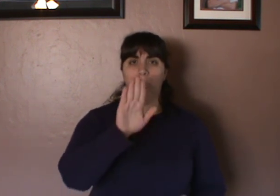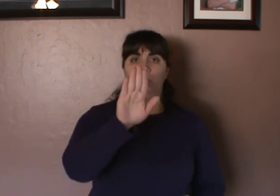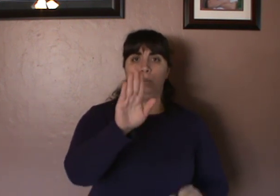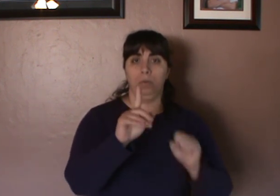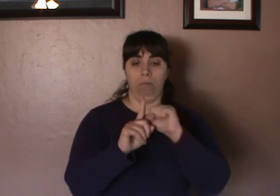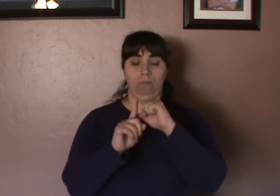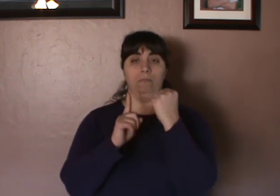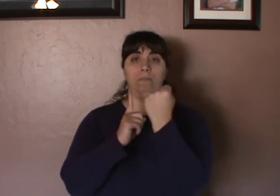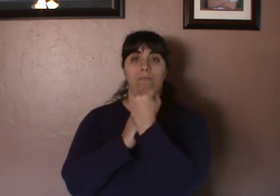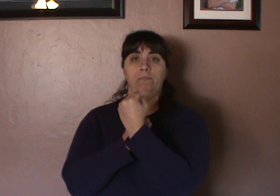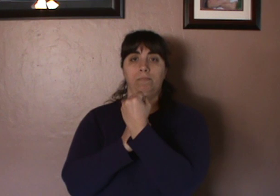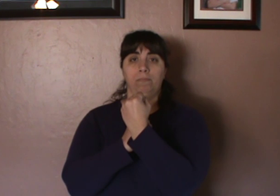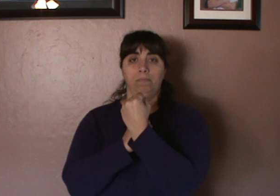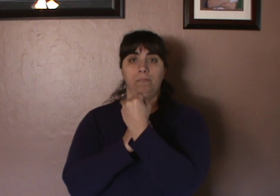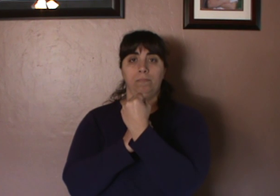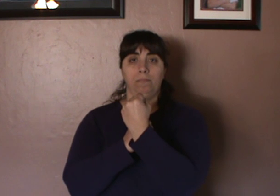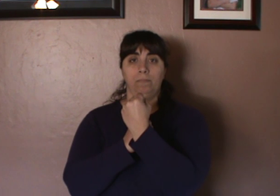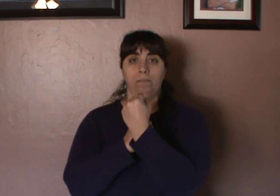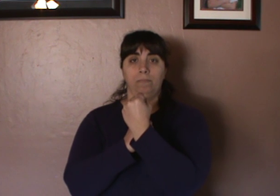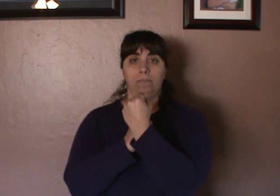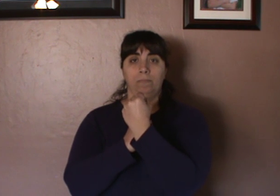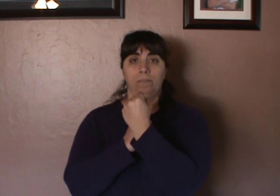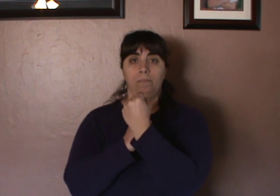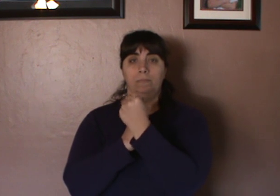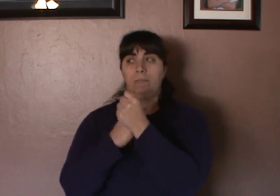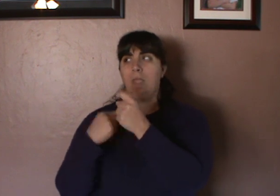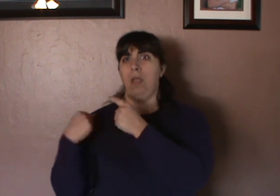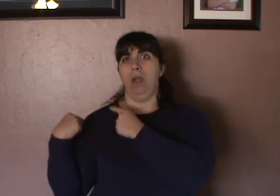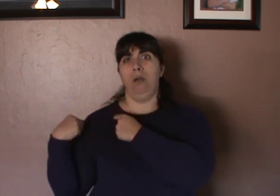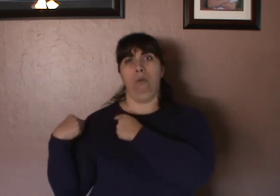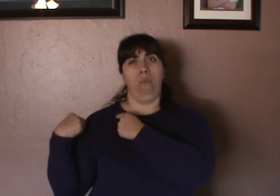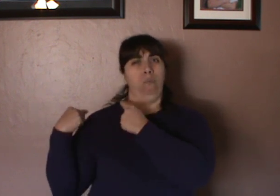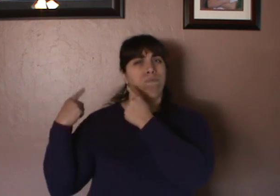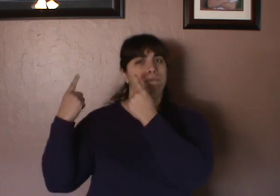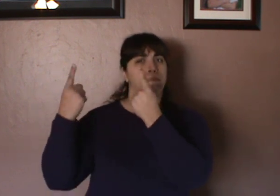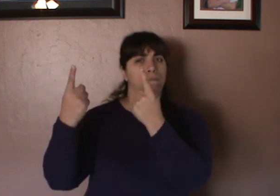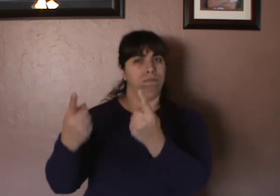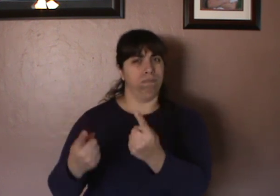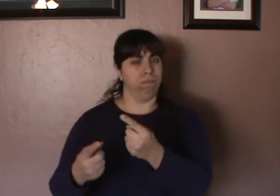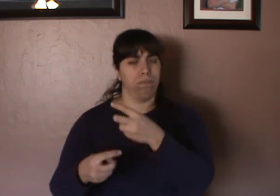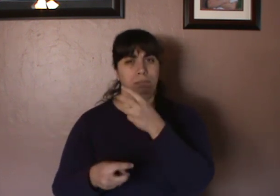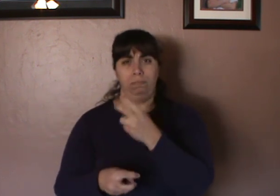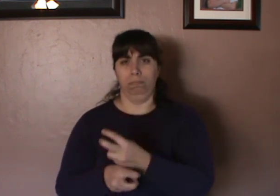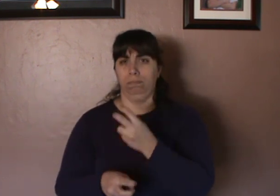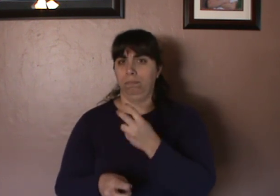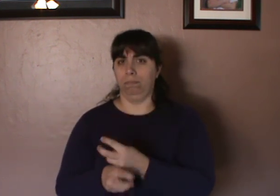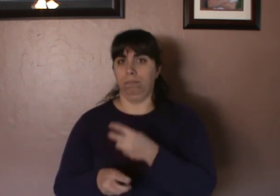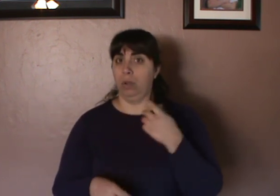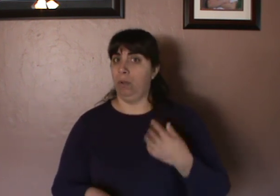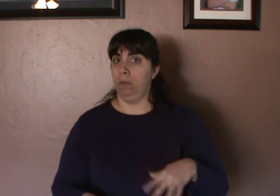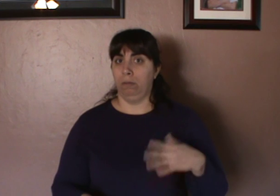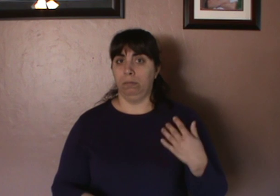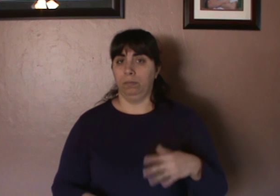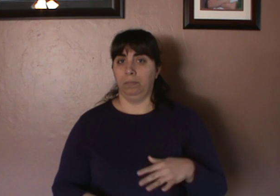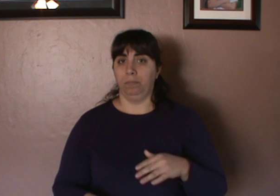in your case, though it's the toughest case I've yet to face,